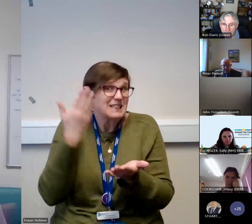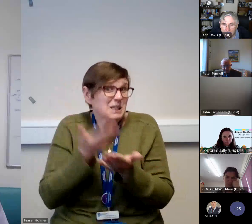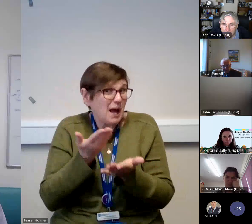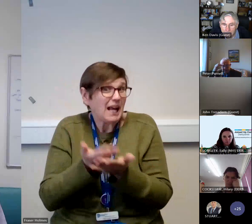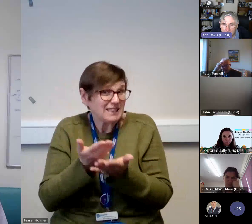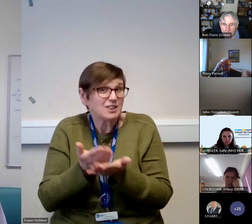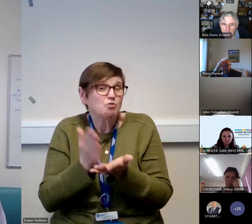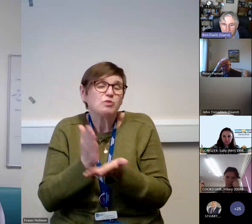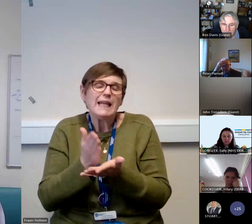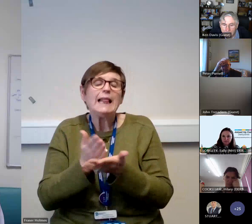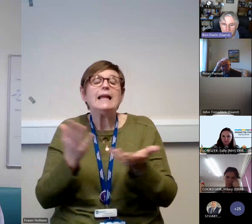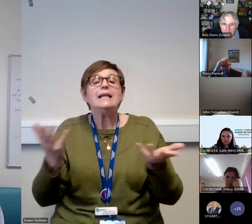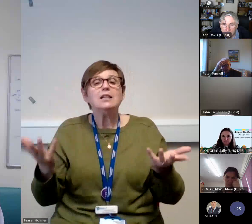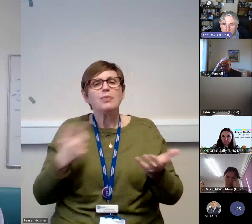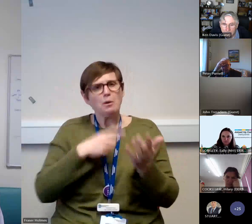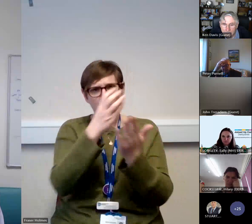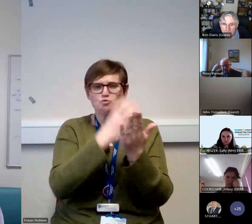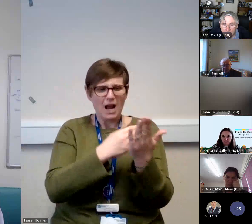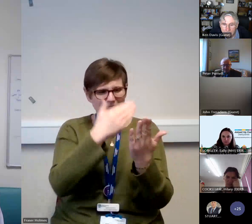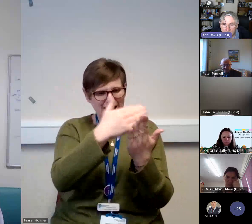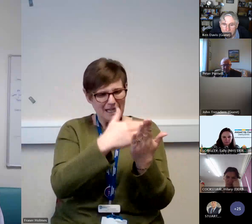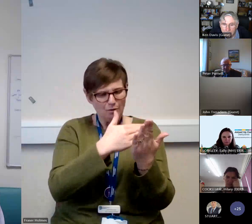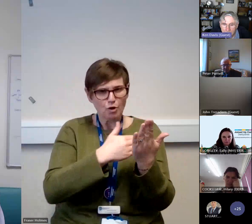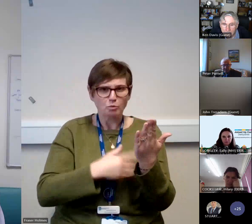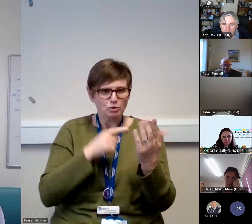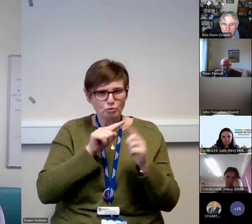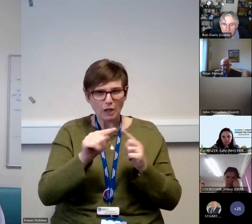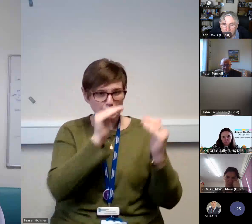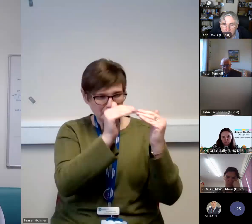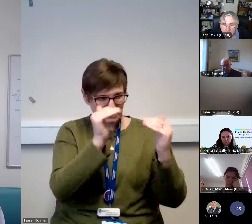demand. That was the criteria that we used to try and meet